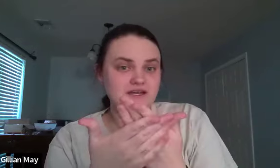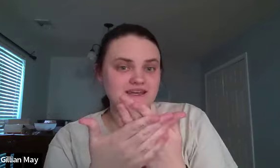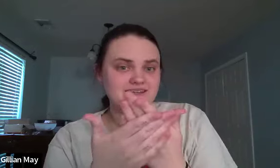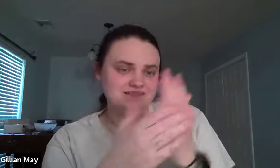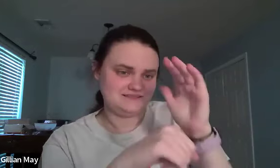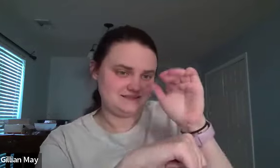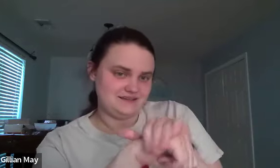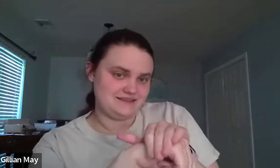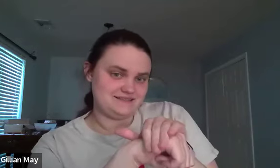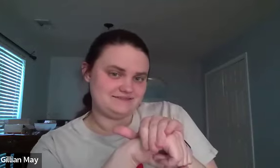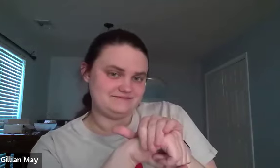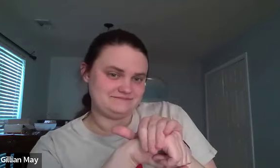Good night.